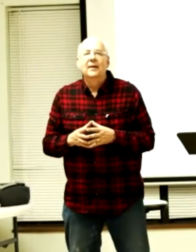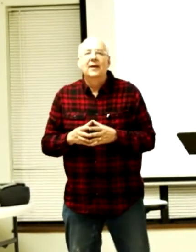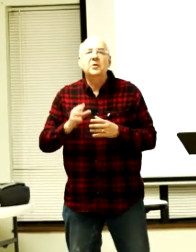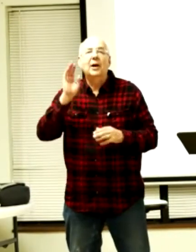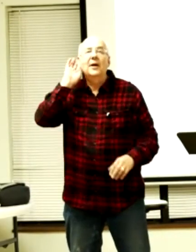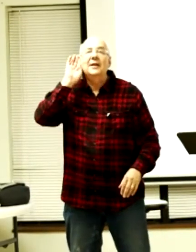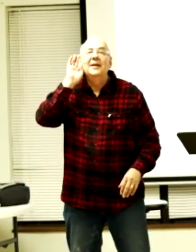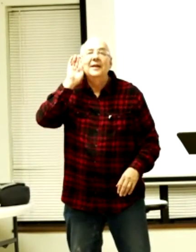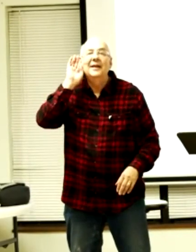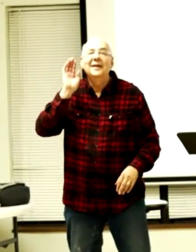I'm sorry, what?